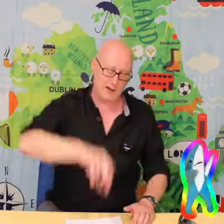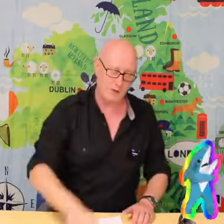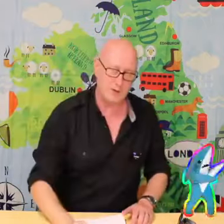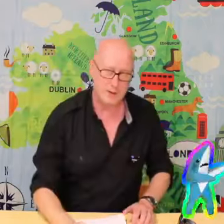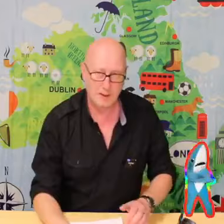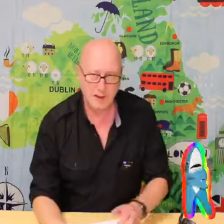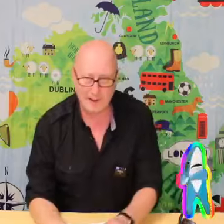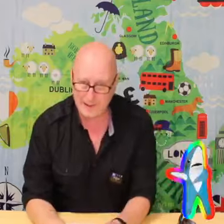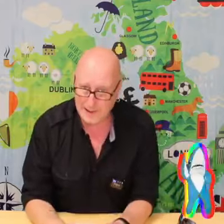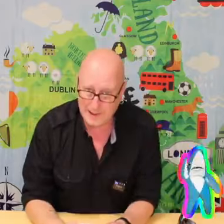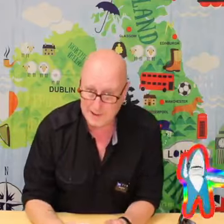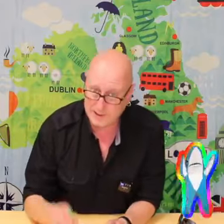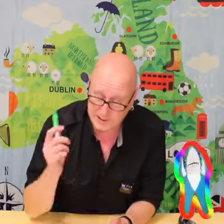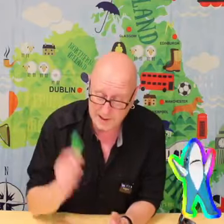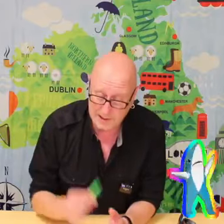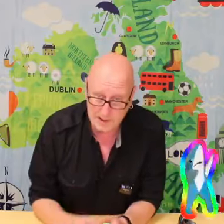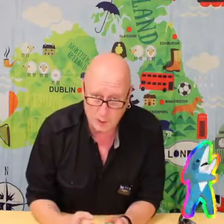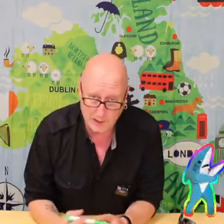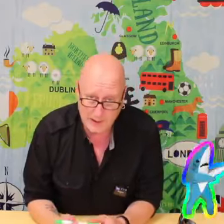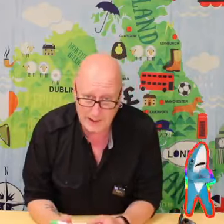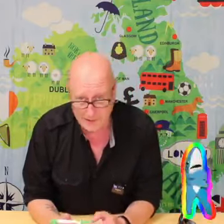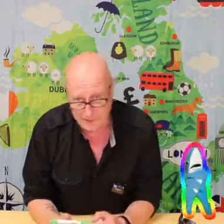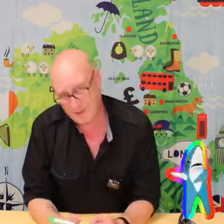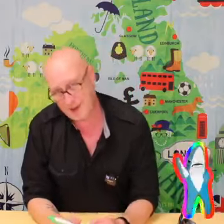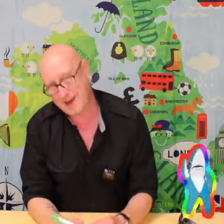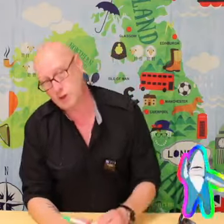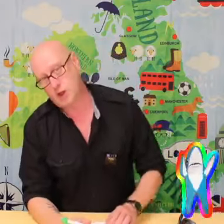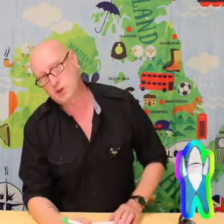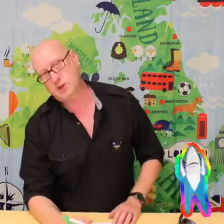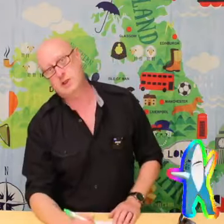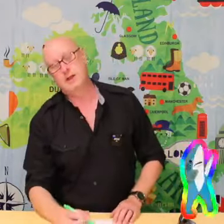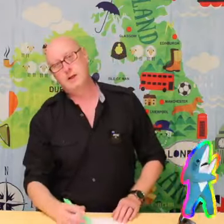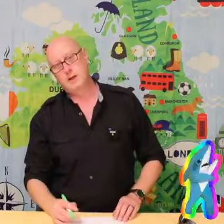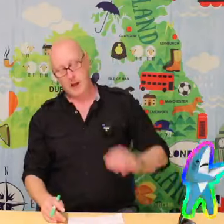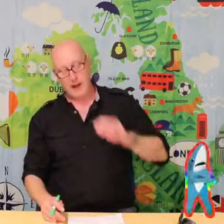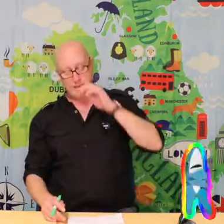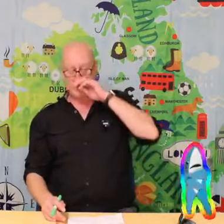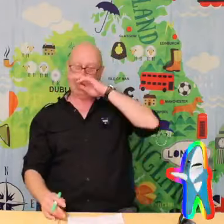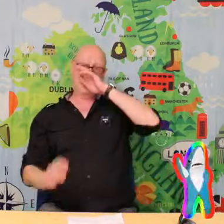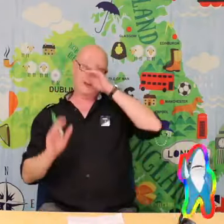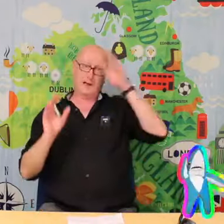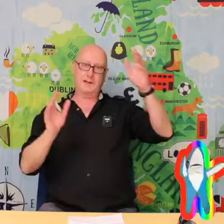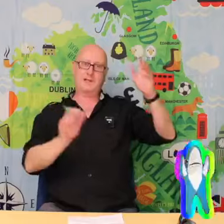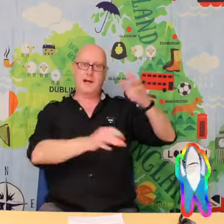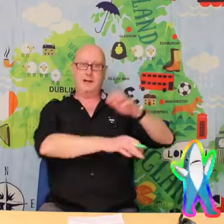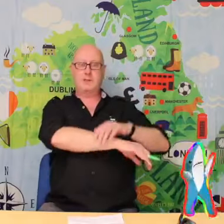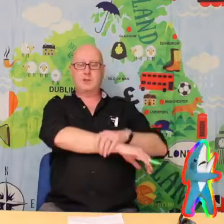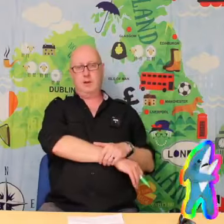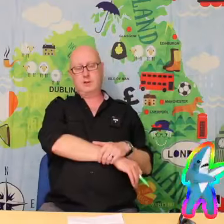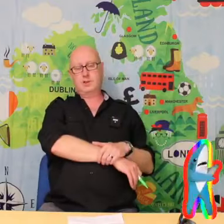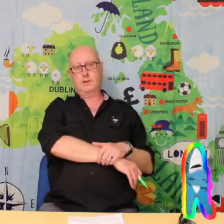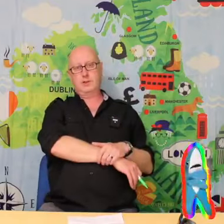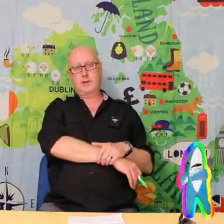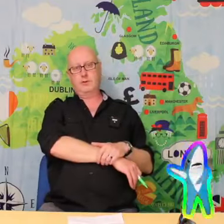Rudd. And he, as he said, he's currently in that there Dorset. Mm-hmm. He's having a cracking time. It's all sort of good. He's having a good